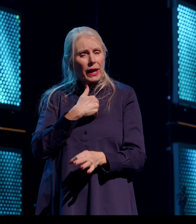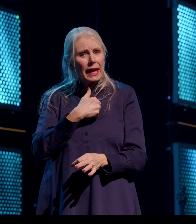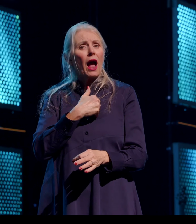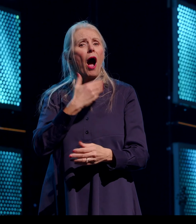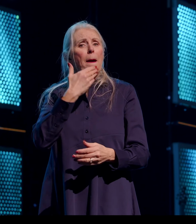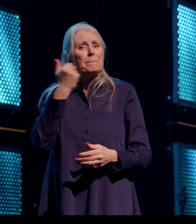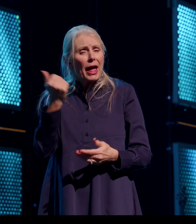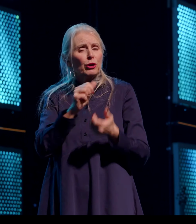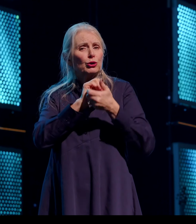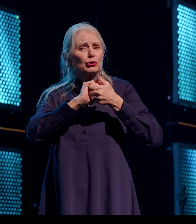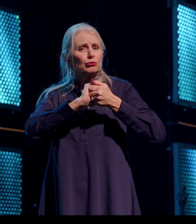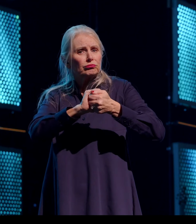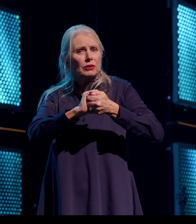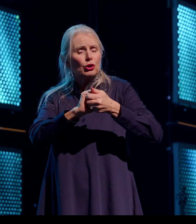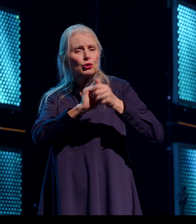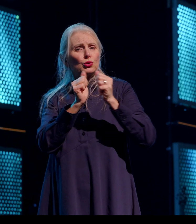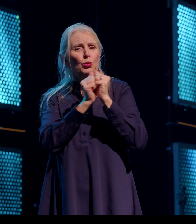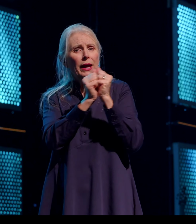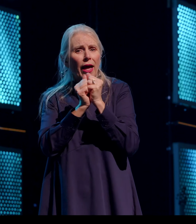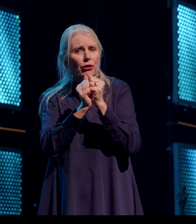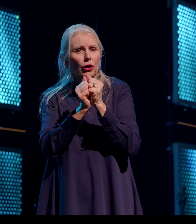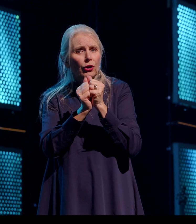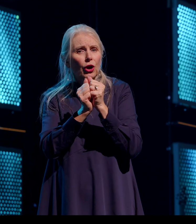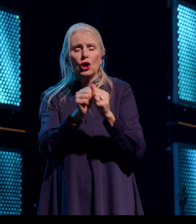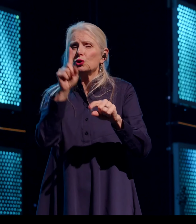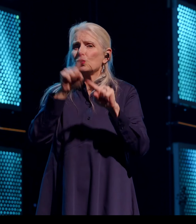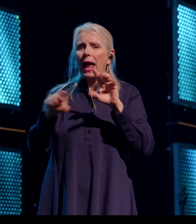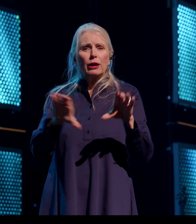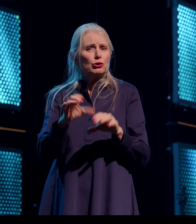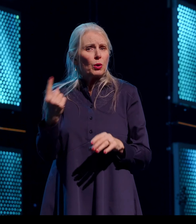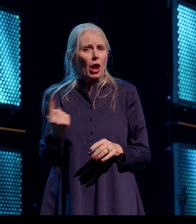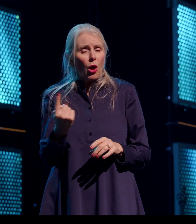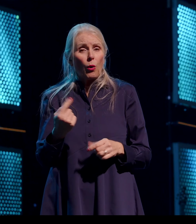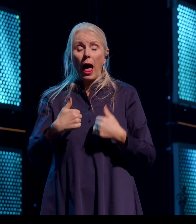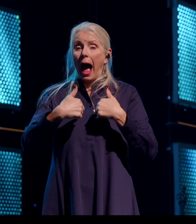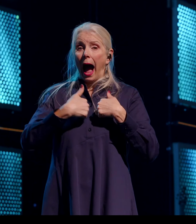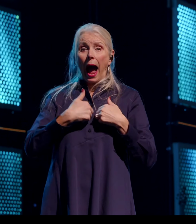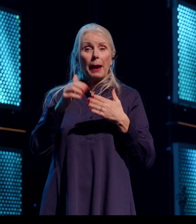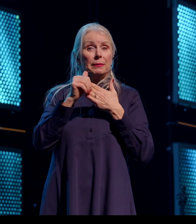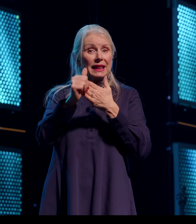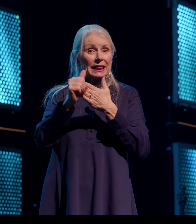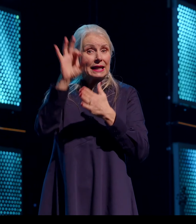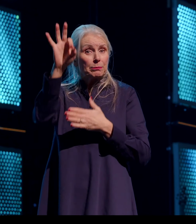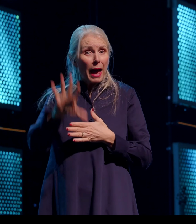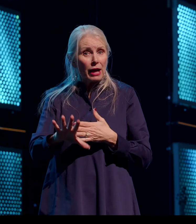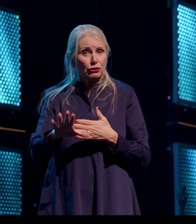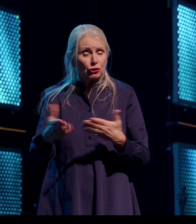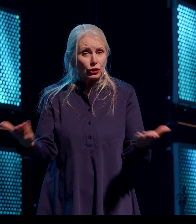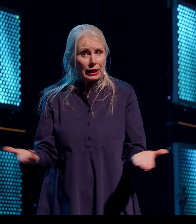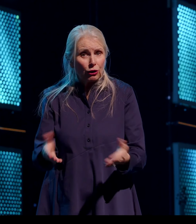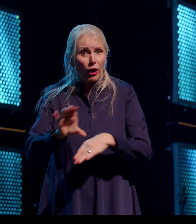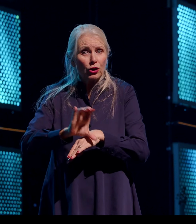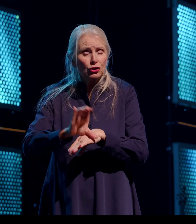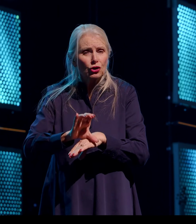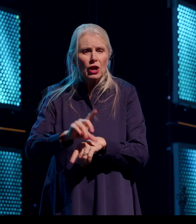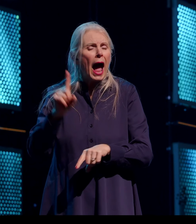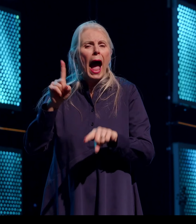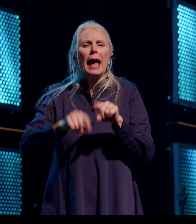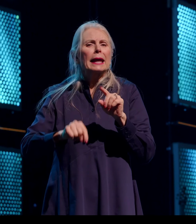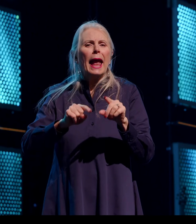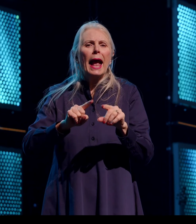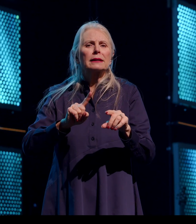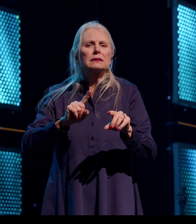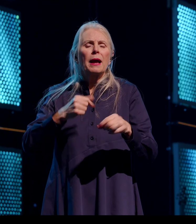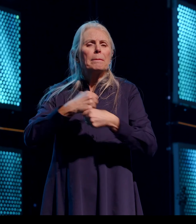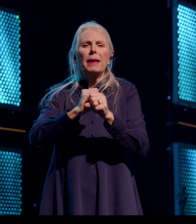we fill in the gaps. No one can do it by themselves. I'm the lead pastor of this church, but I don't make all the decisions here. I can't do it on my own. Why? Because I have so